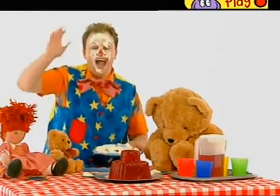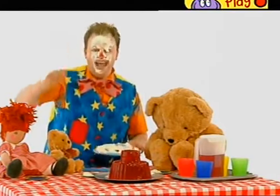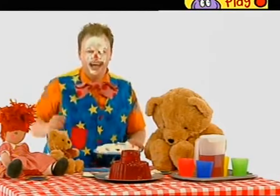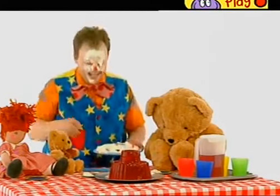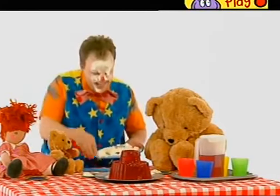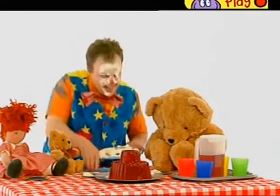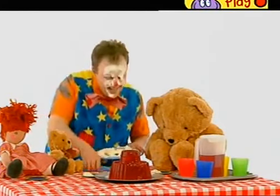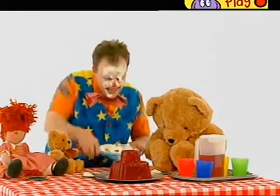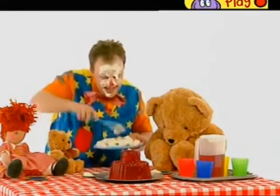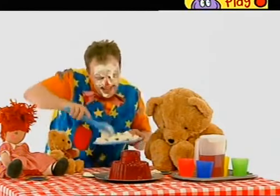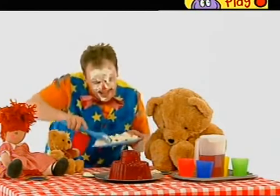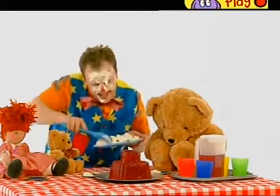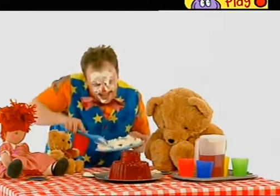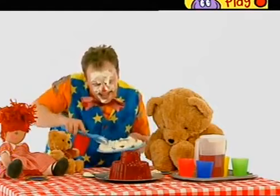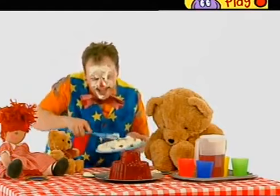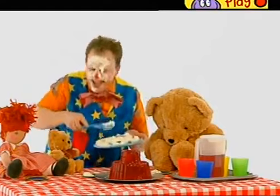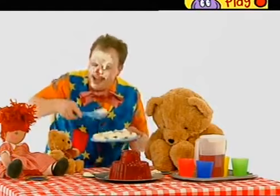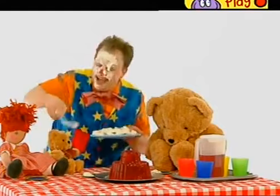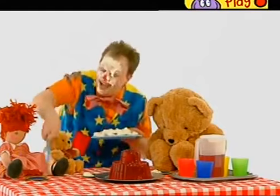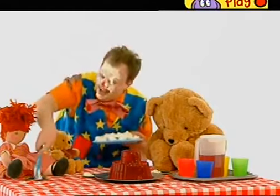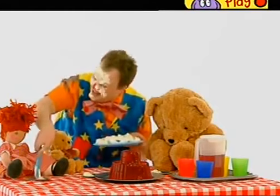Bye-bye. See you later, Mr.